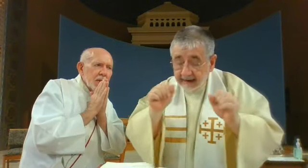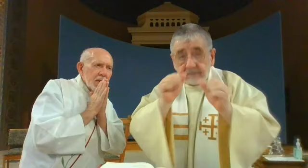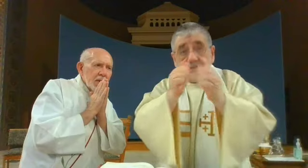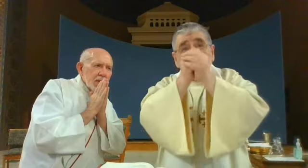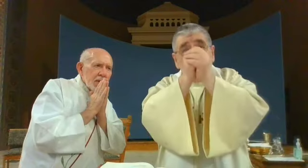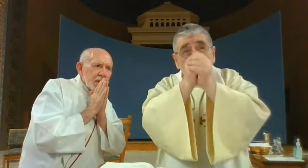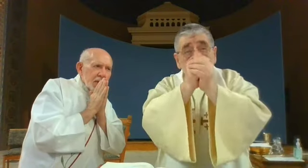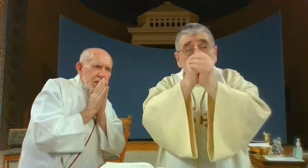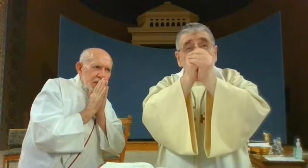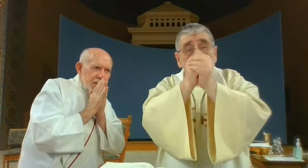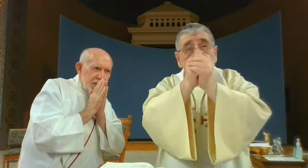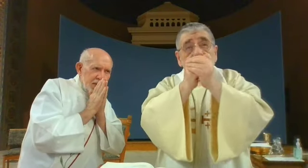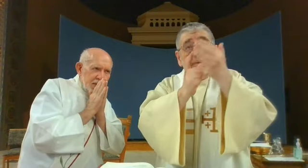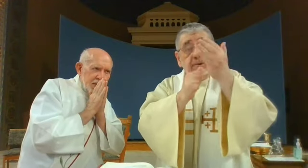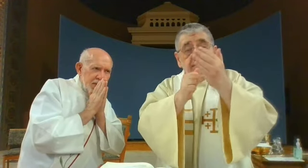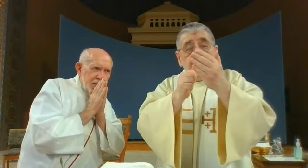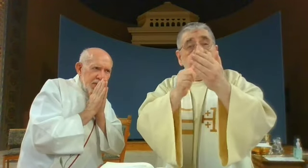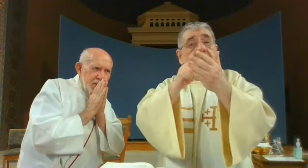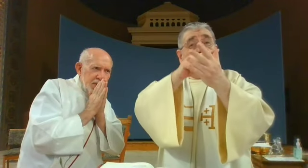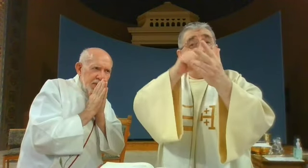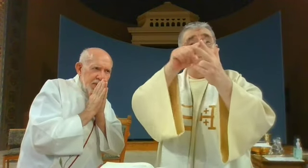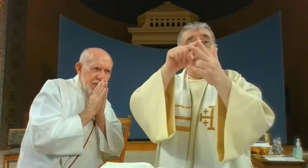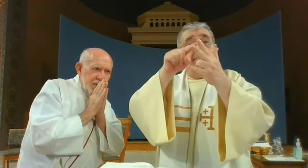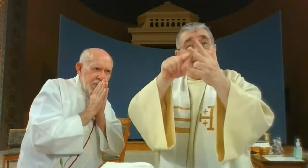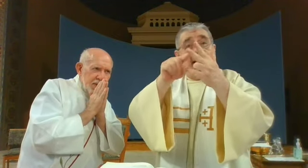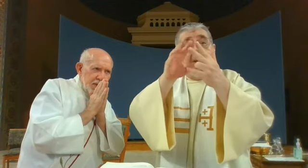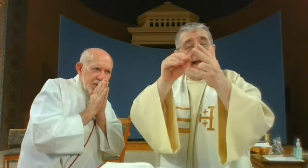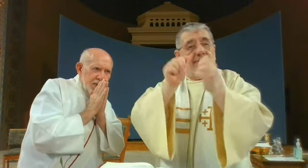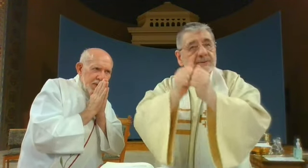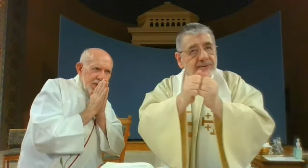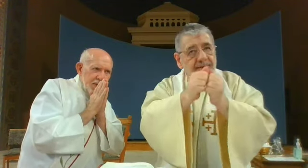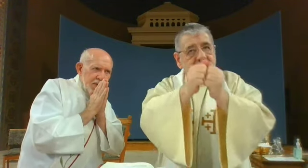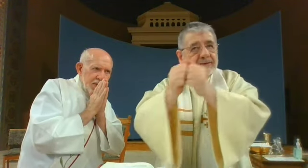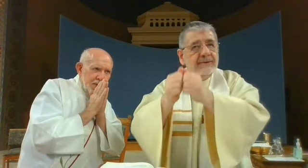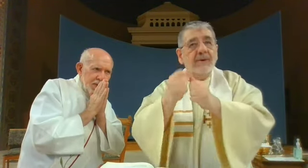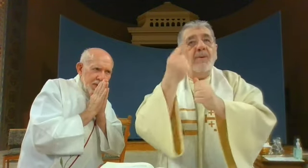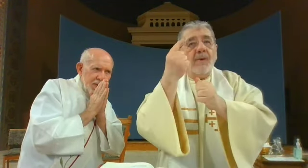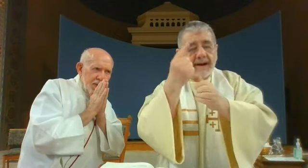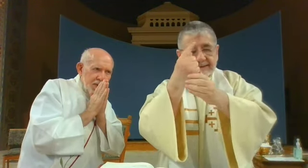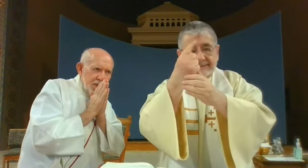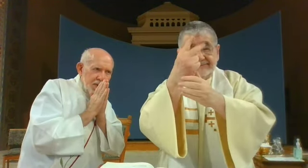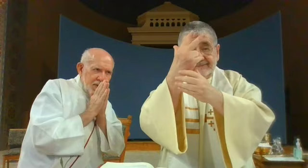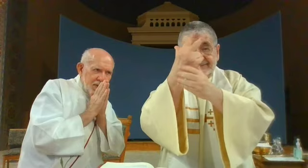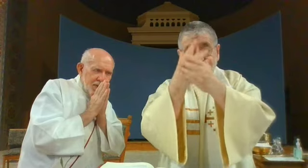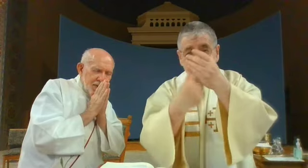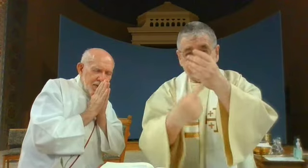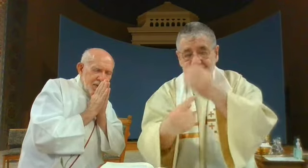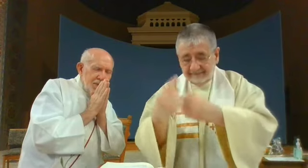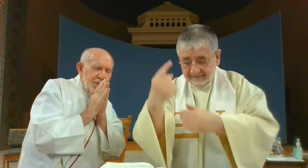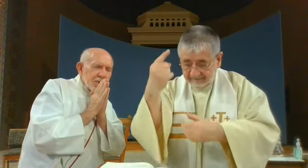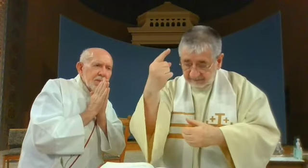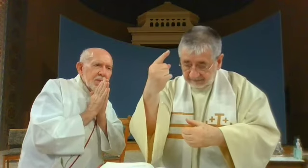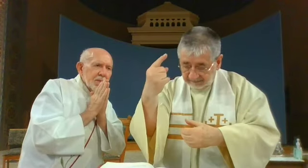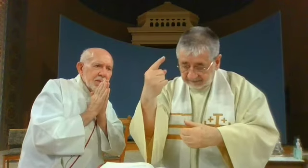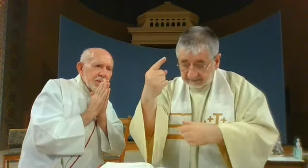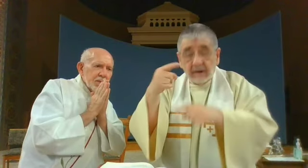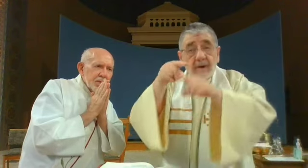grant us, we pray, that in professing the true faith, we may acknowledge the Trinity of